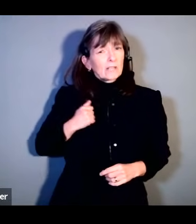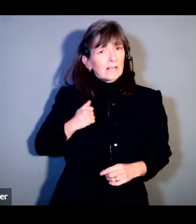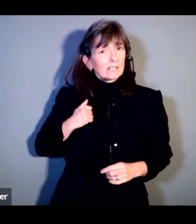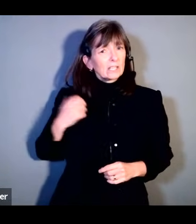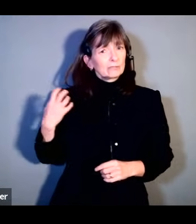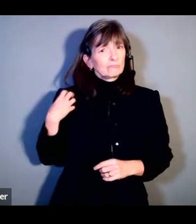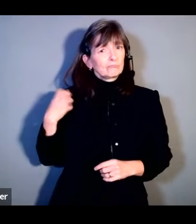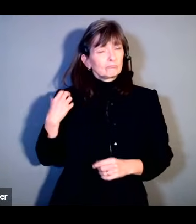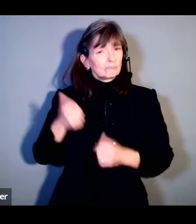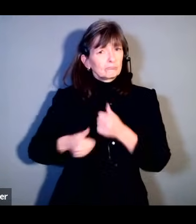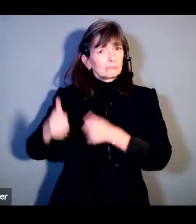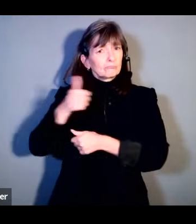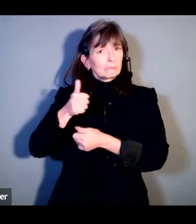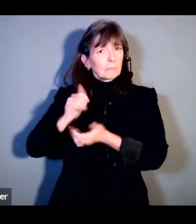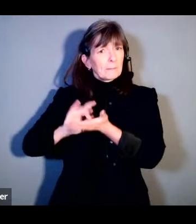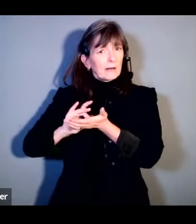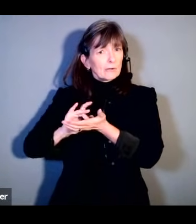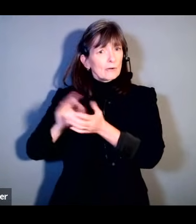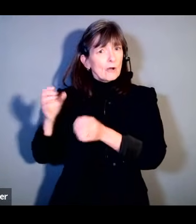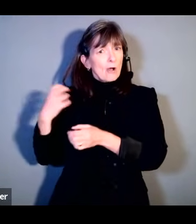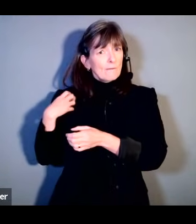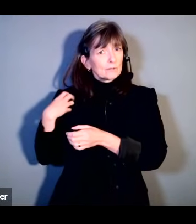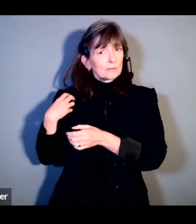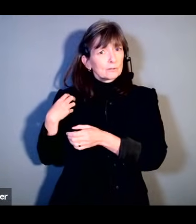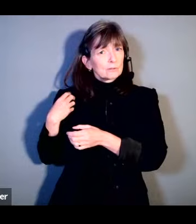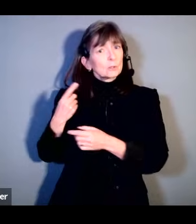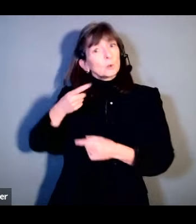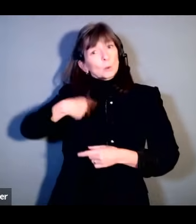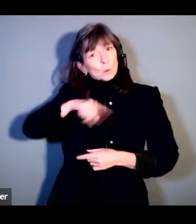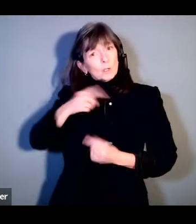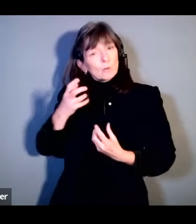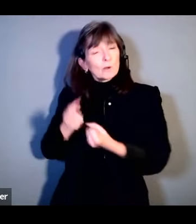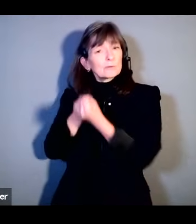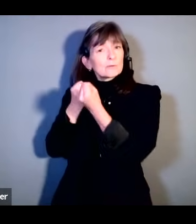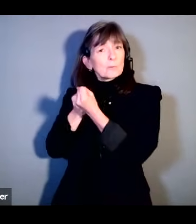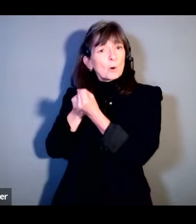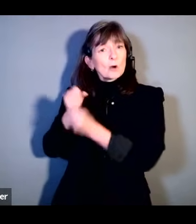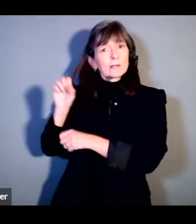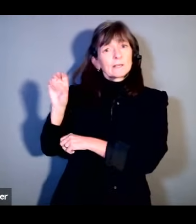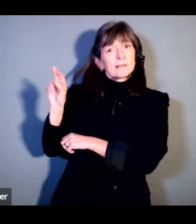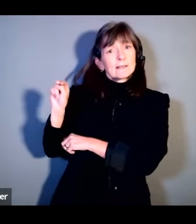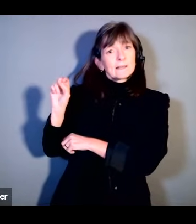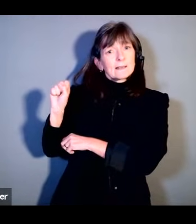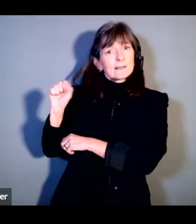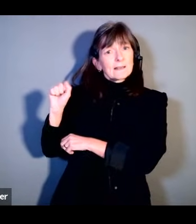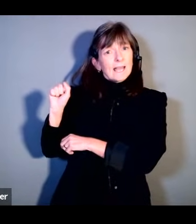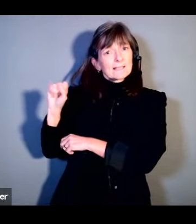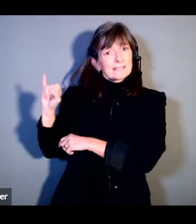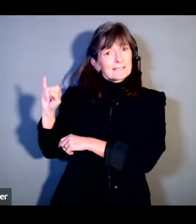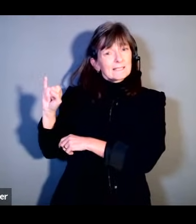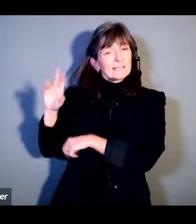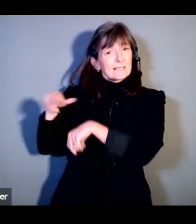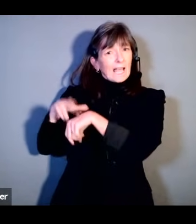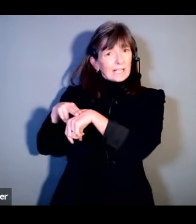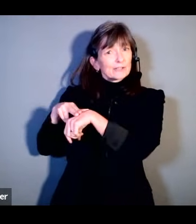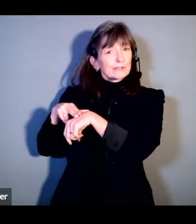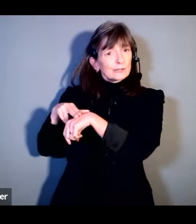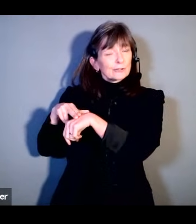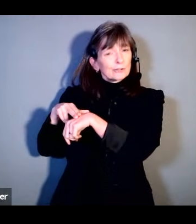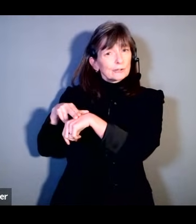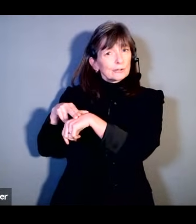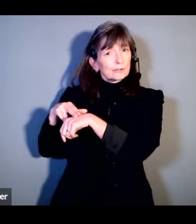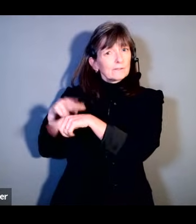wanted to show our support for NACI and to show our support for the